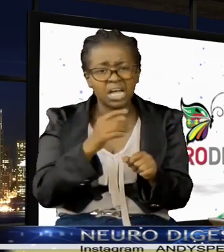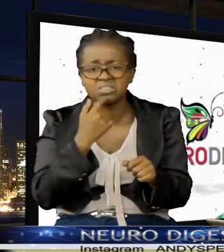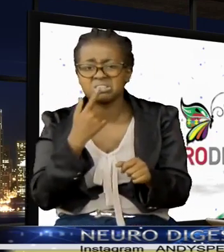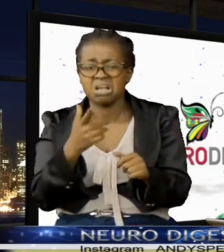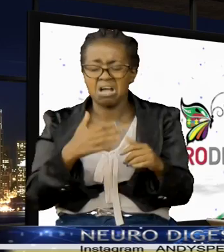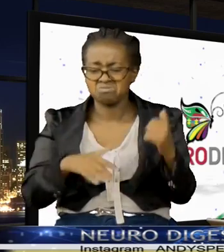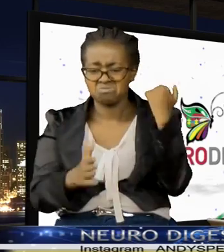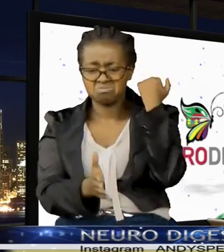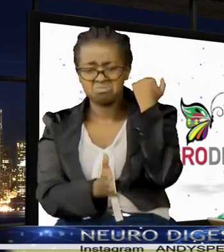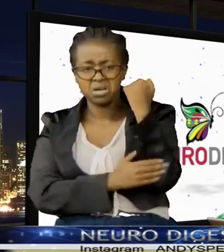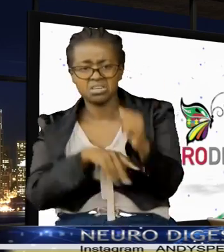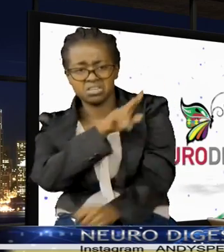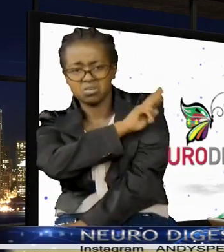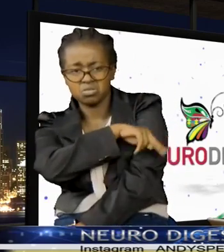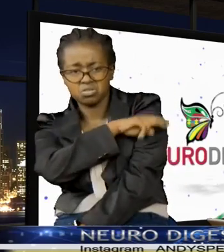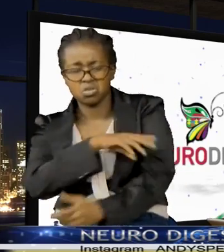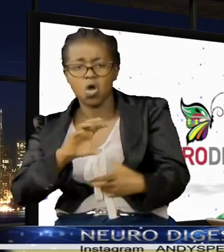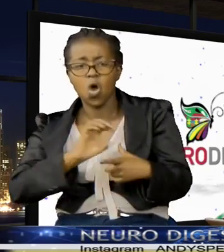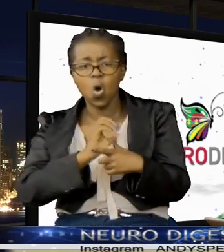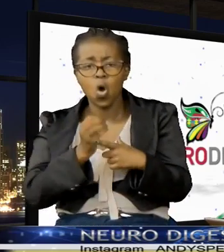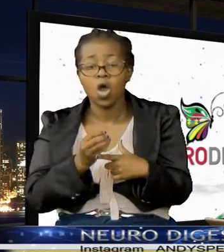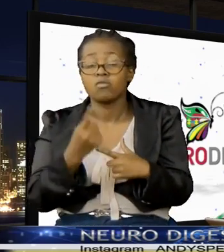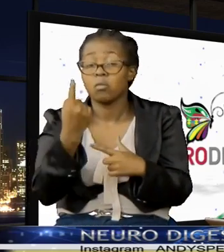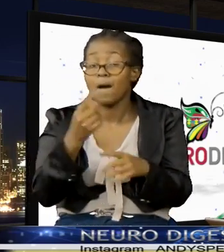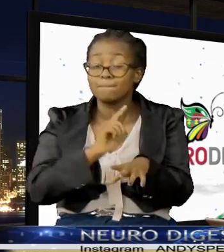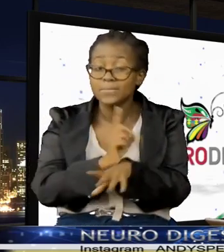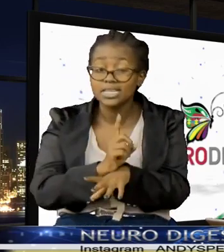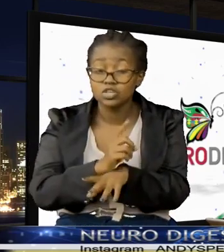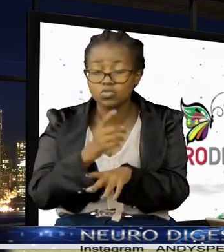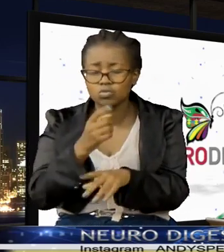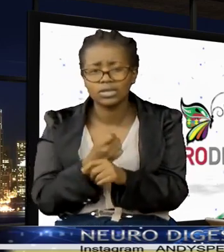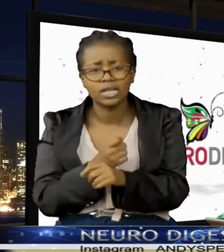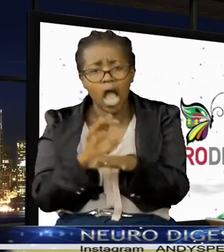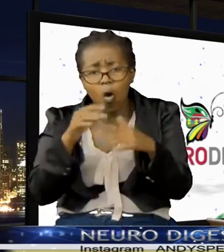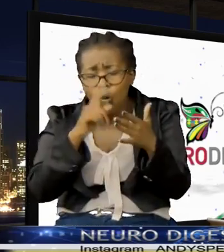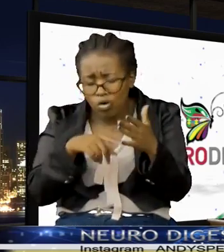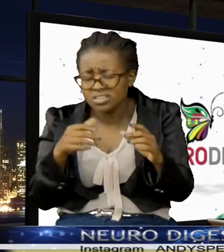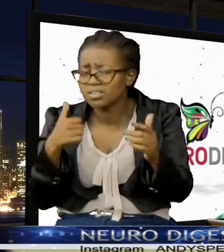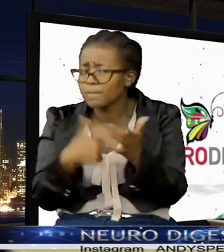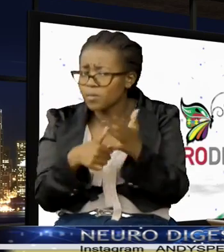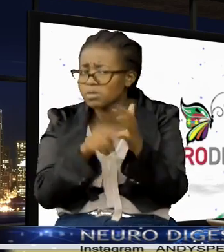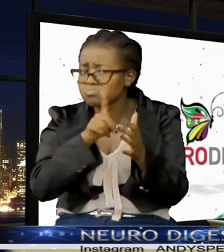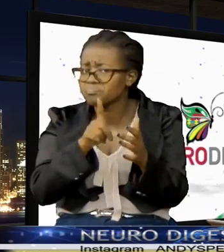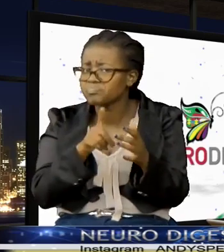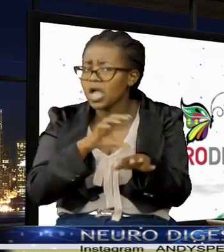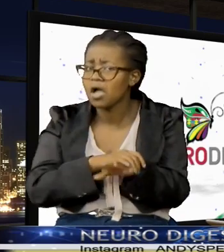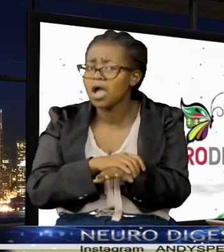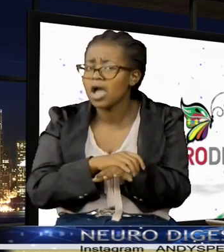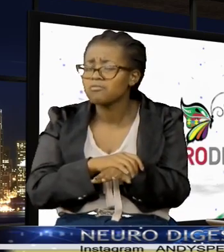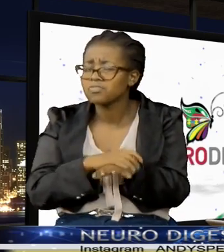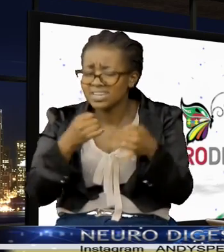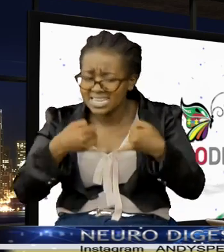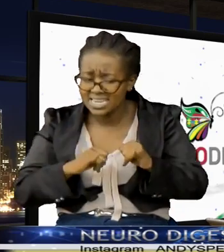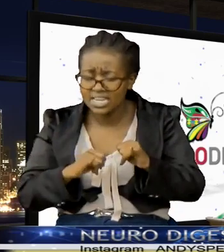have bad attitude? Or do we embrace or even take a minute to find out, hey, what could be the problem? Have you ever tried to